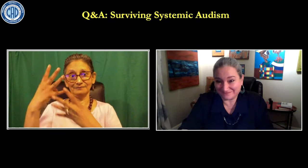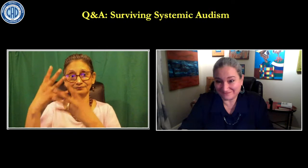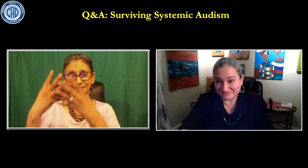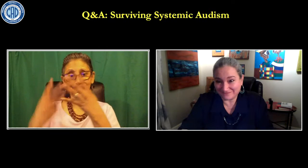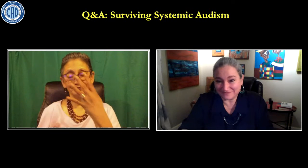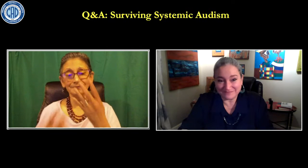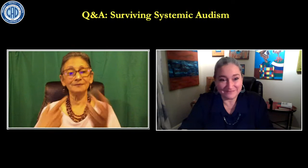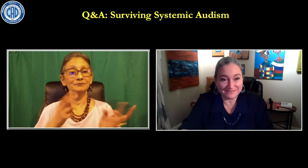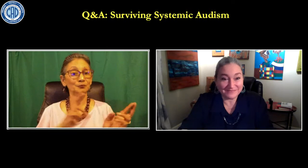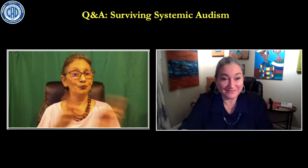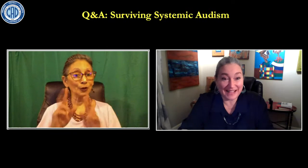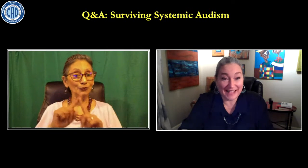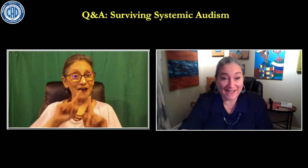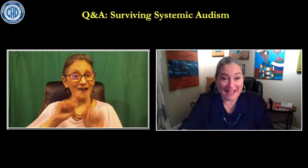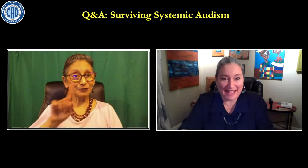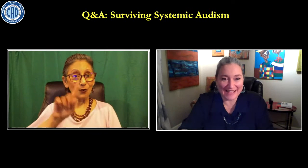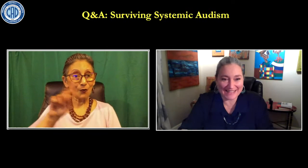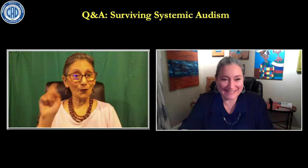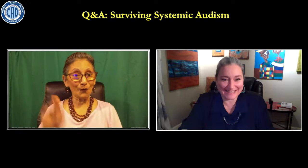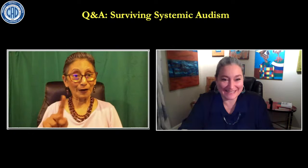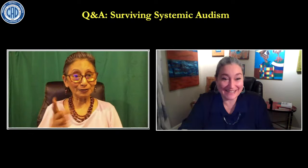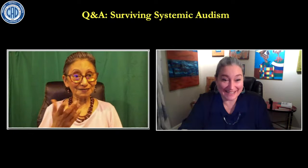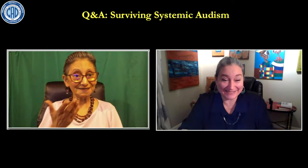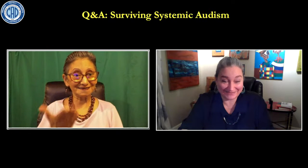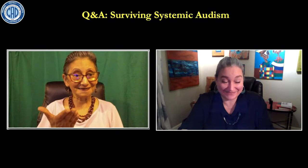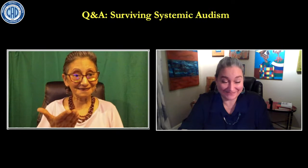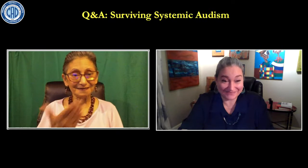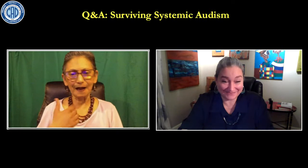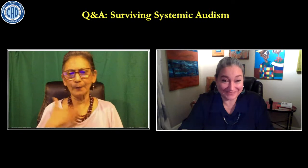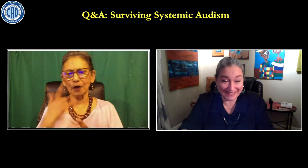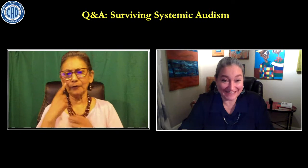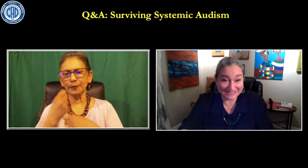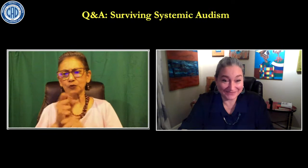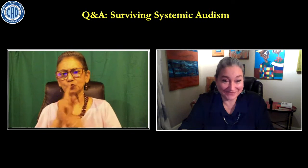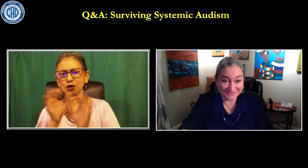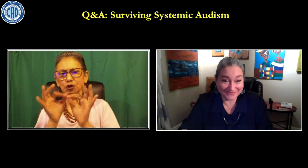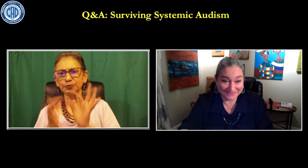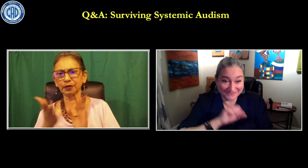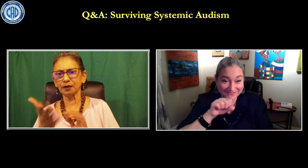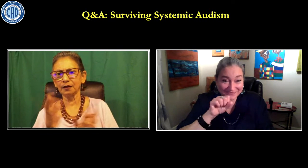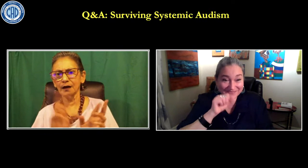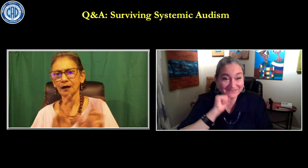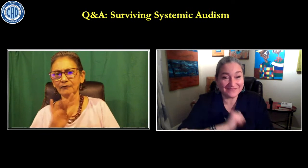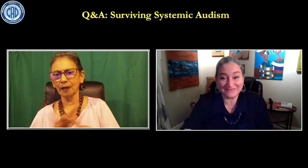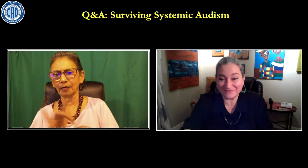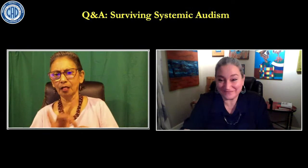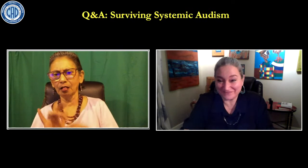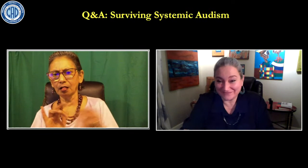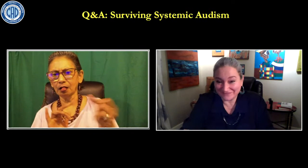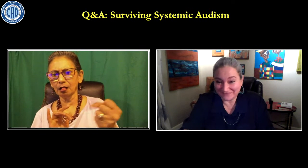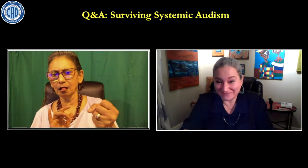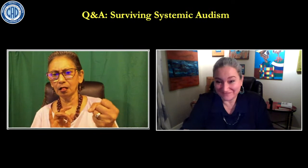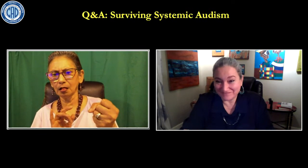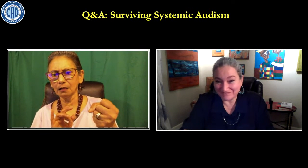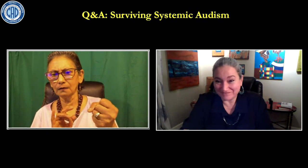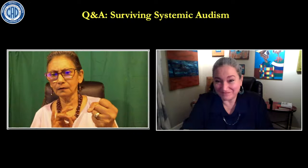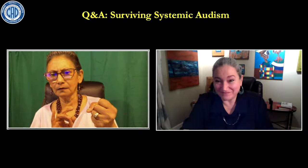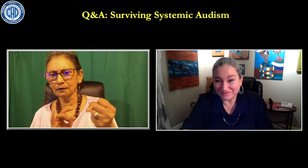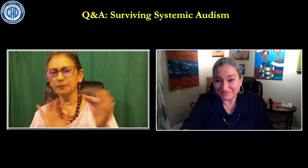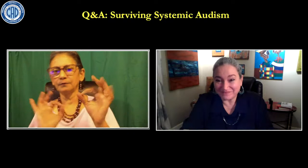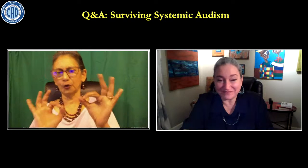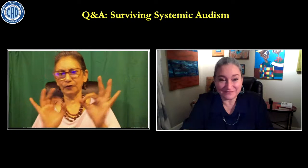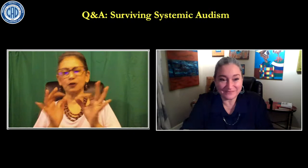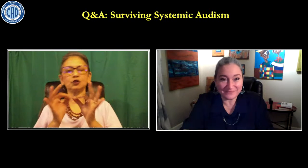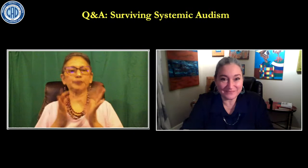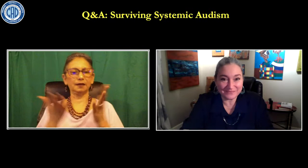We do have questions. I see a lot of comments from the audience. I hope you're ready to answer some of these questions. I do want to